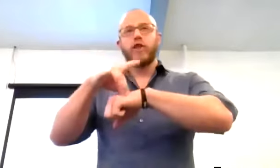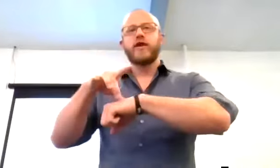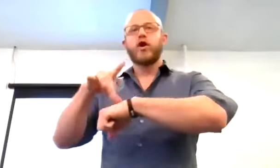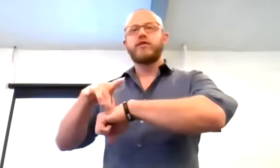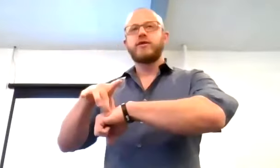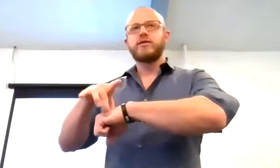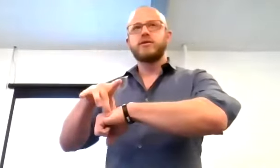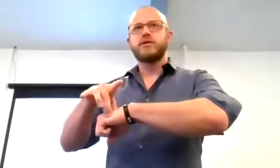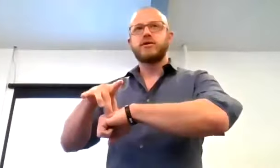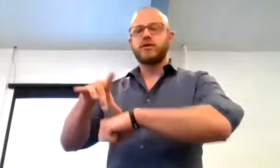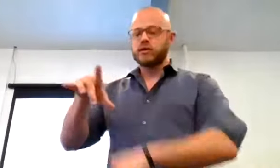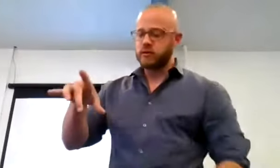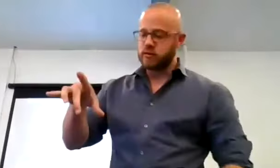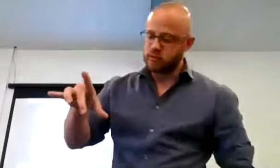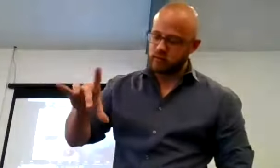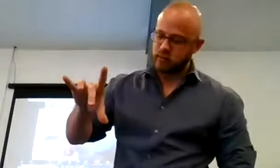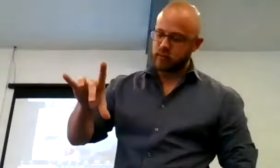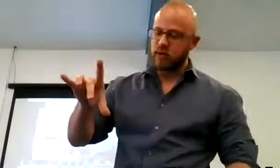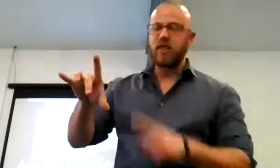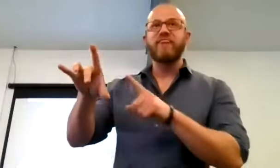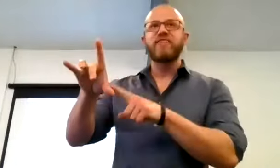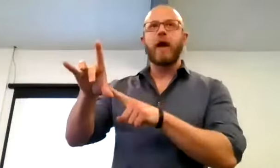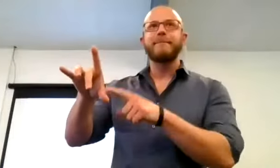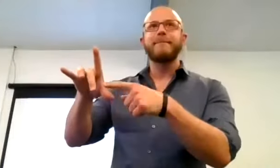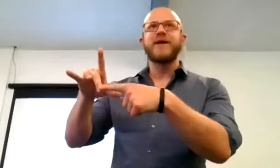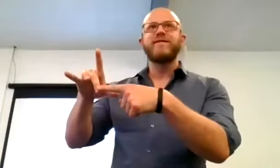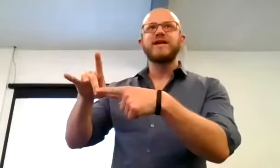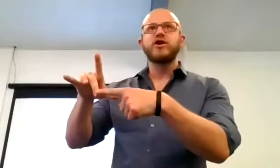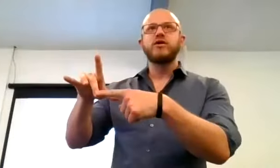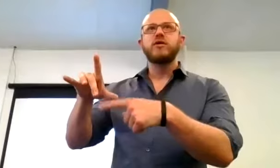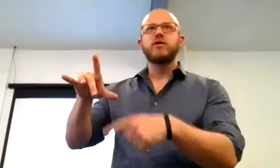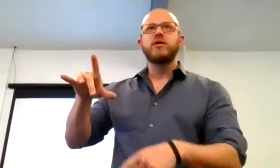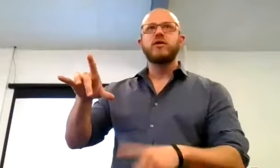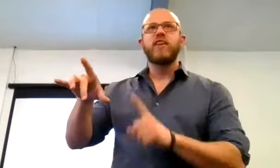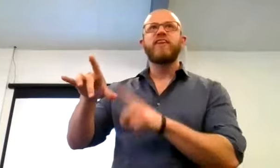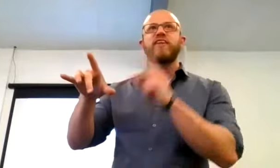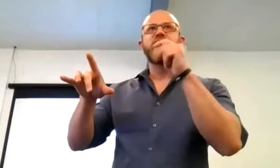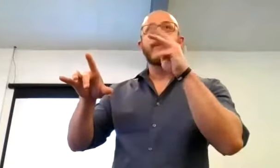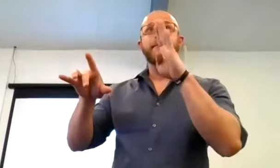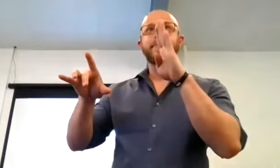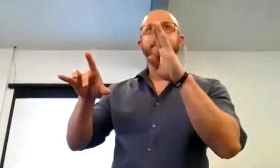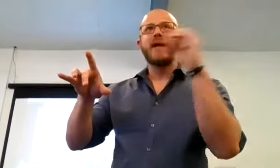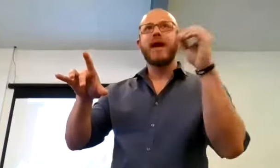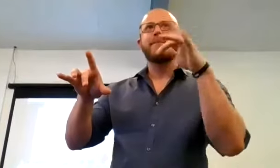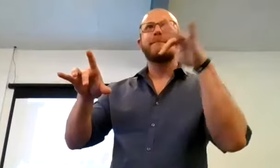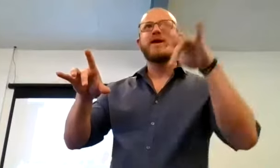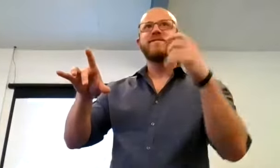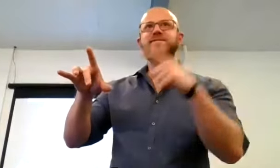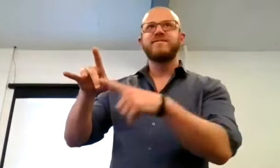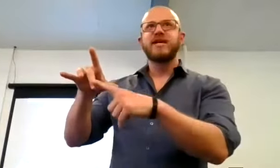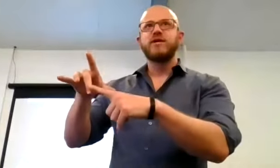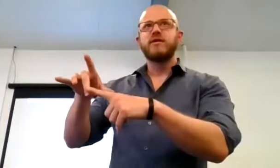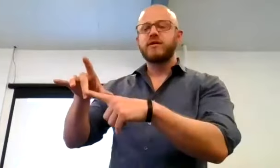This sign, here it is, Earth. It's like a, you can see it's like a thumb, my thumb and the middle